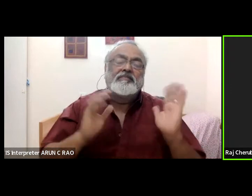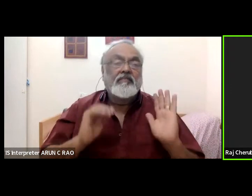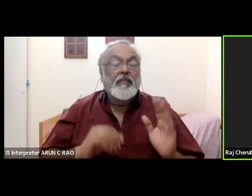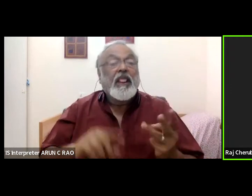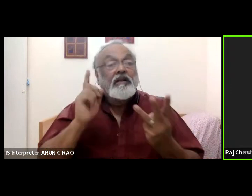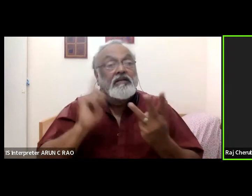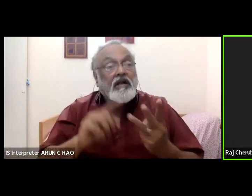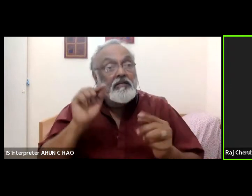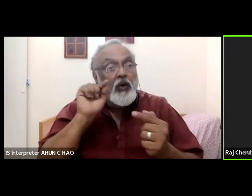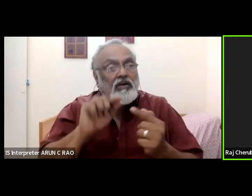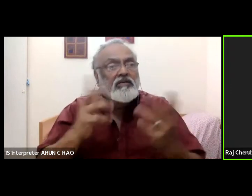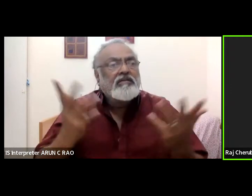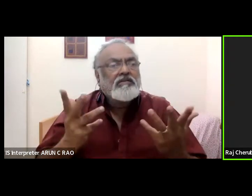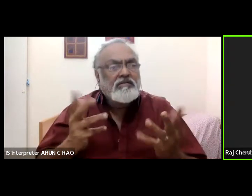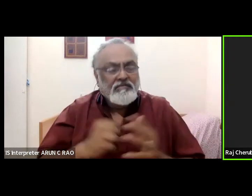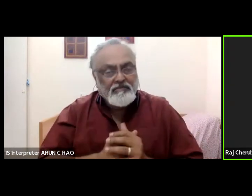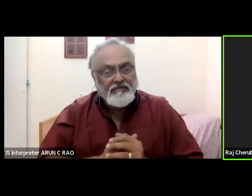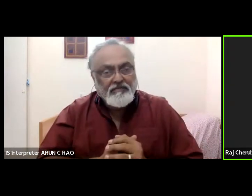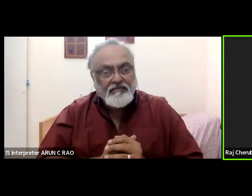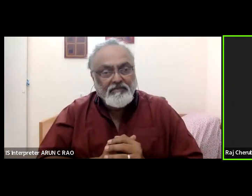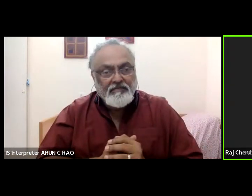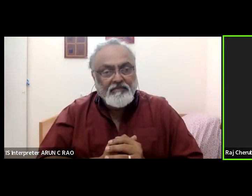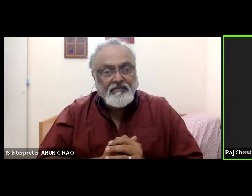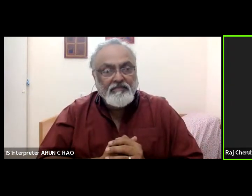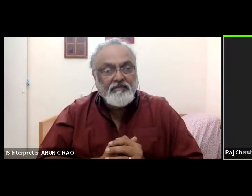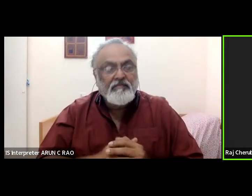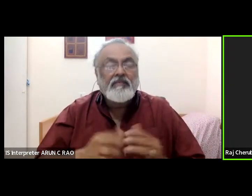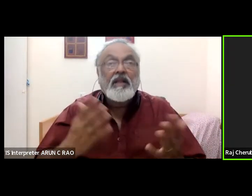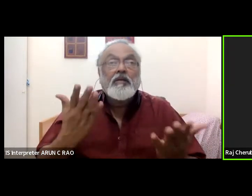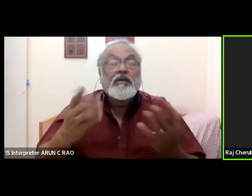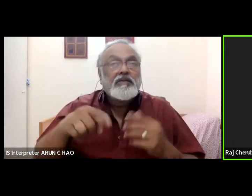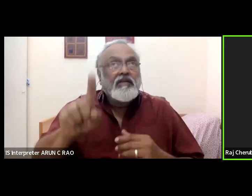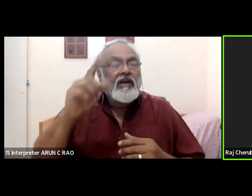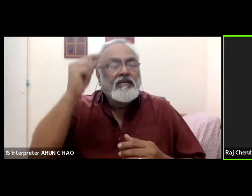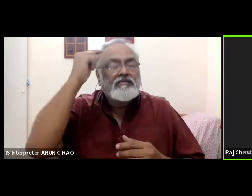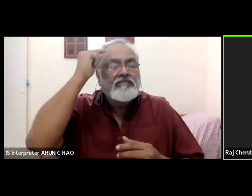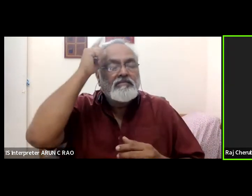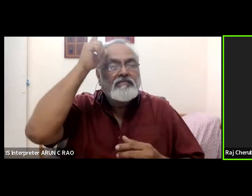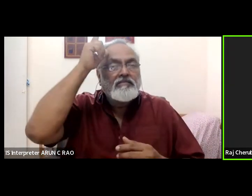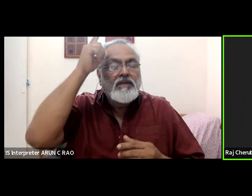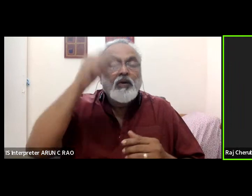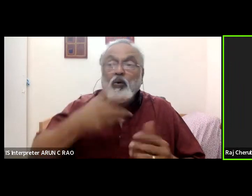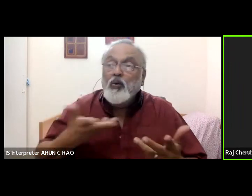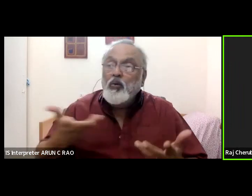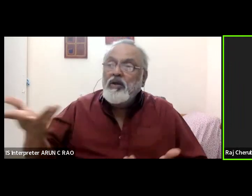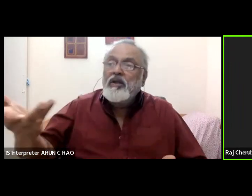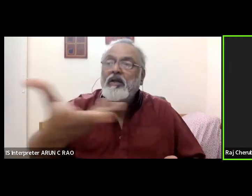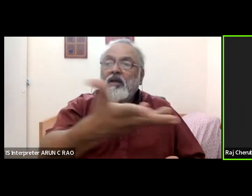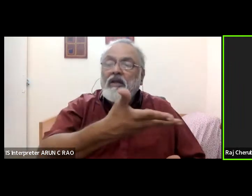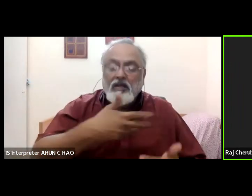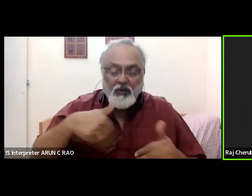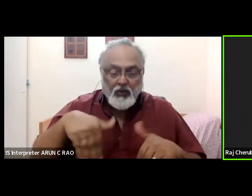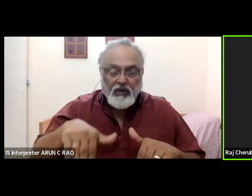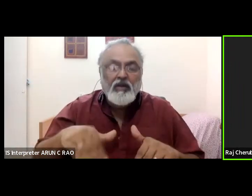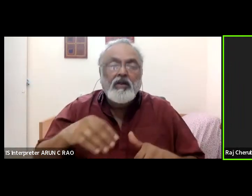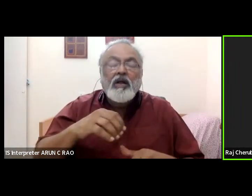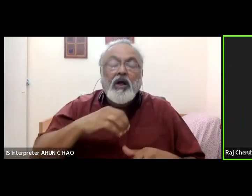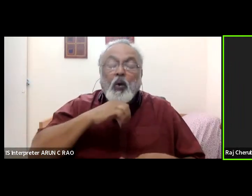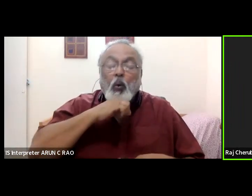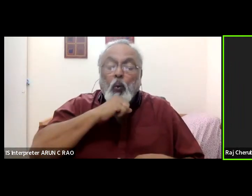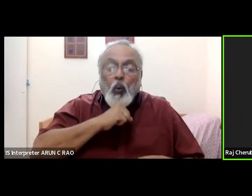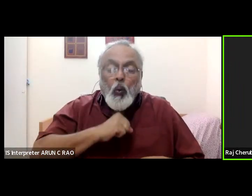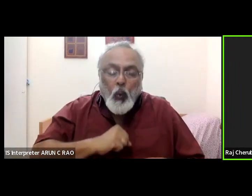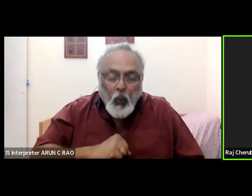Somehow, the idea that we'll all get old is, we all agree, everybody agrees, nobody's debating that. So